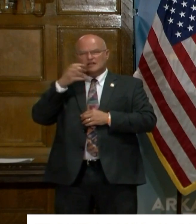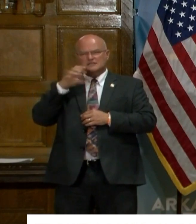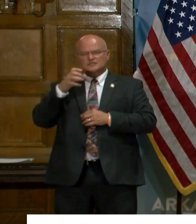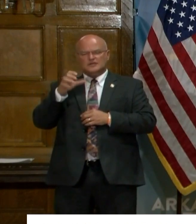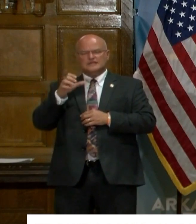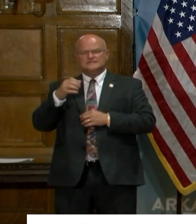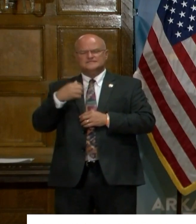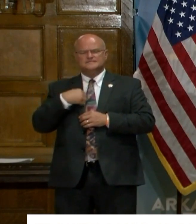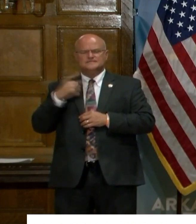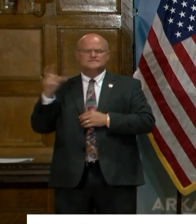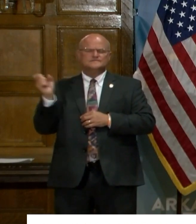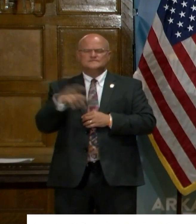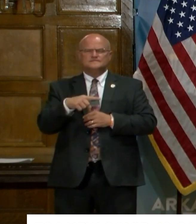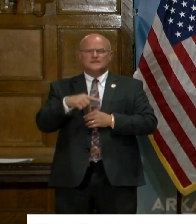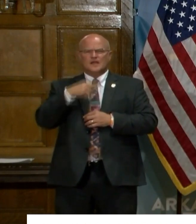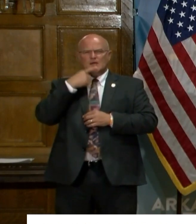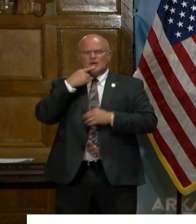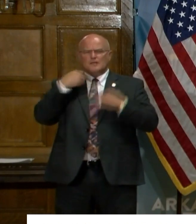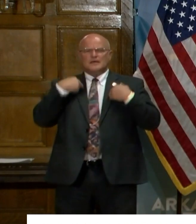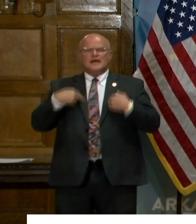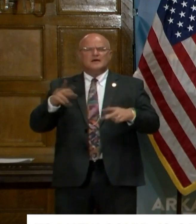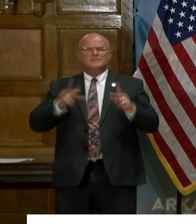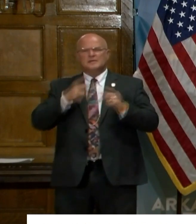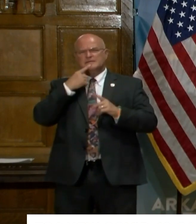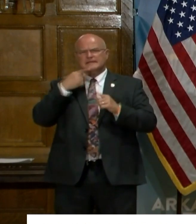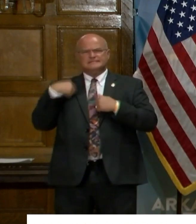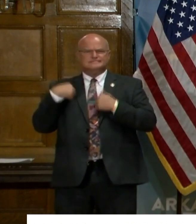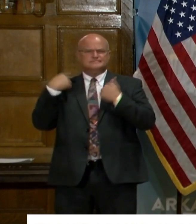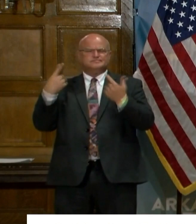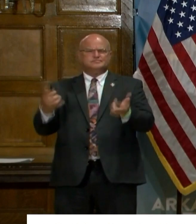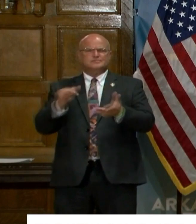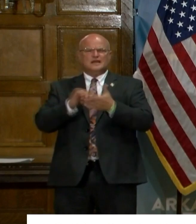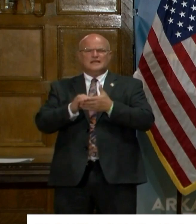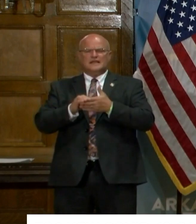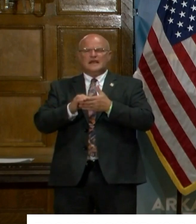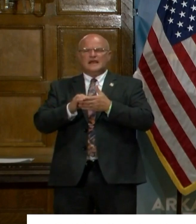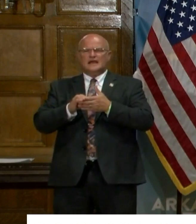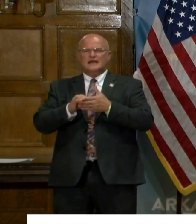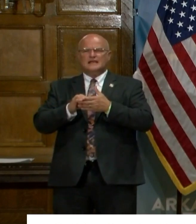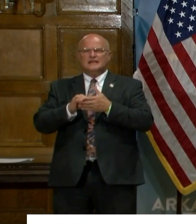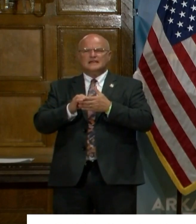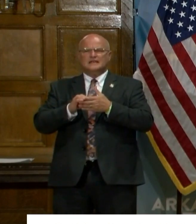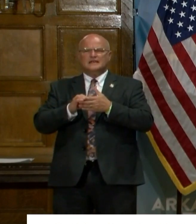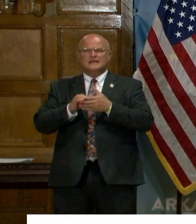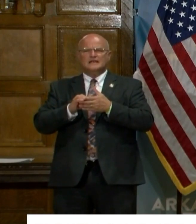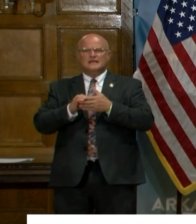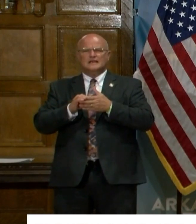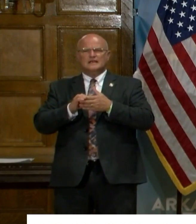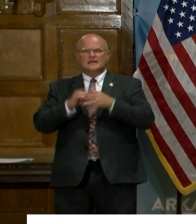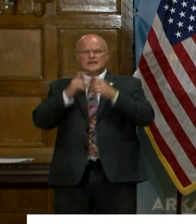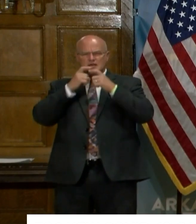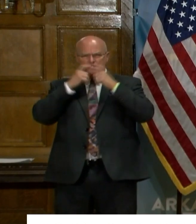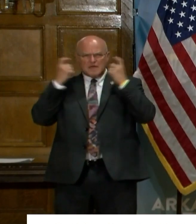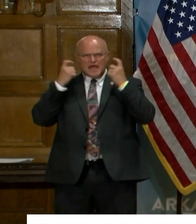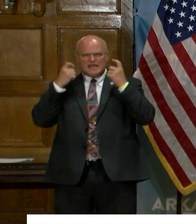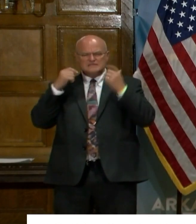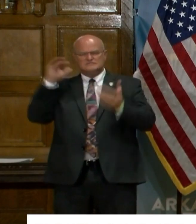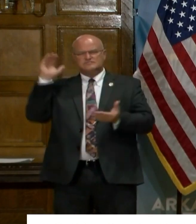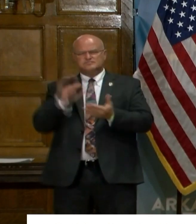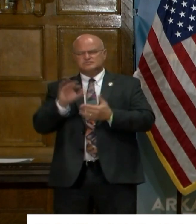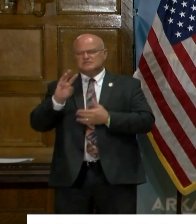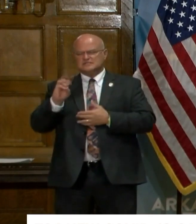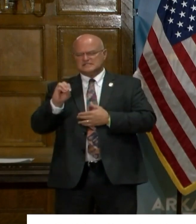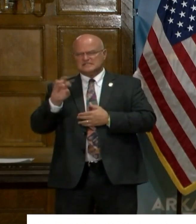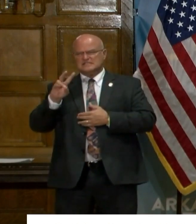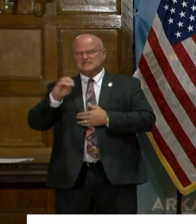and ask you a question because public health officials have been saying for some time that if mask compliance would be, depending on the doctor, 60 to 70%,